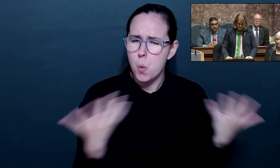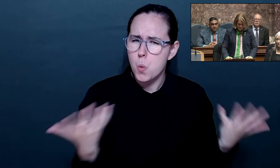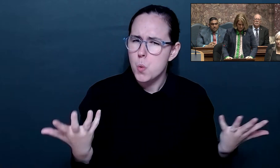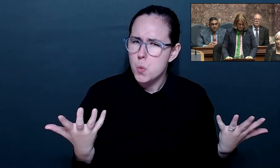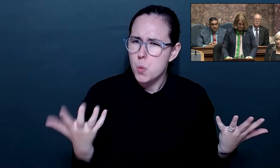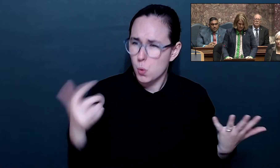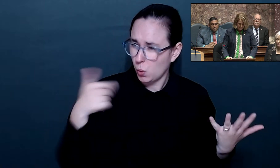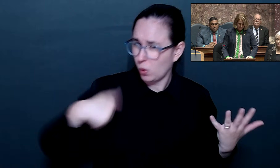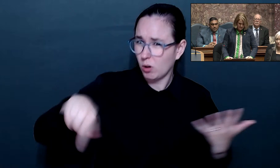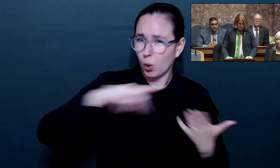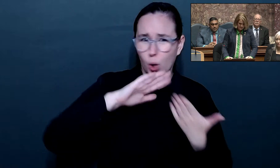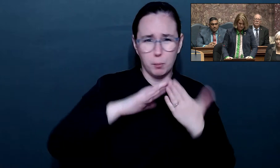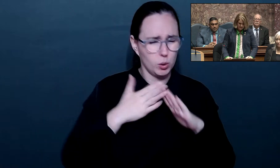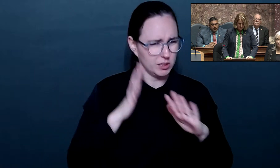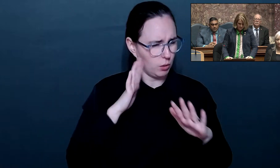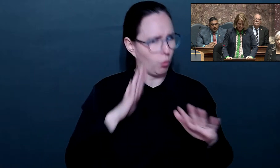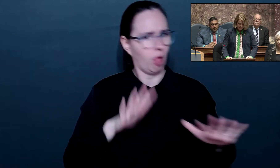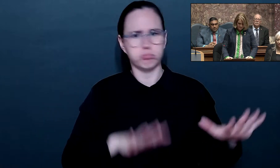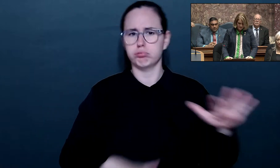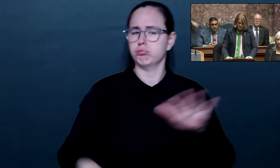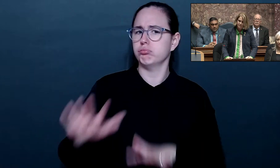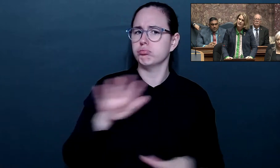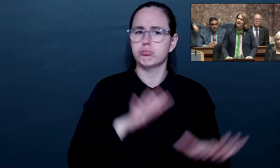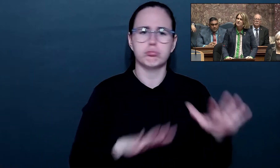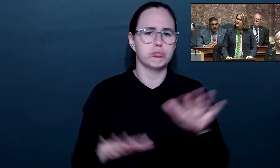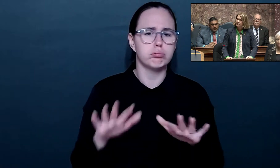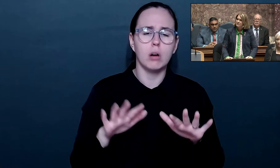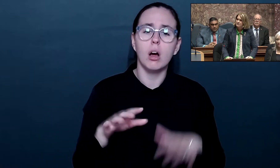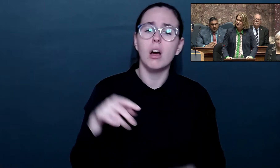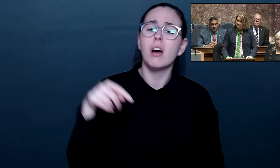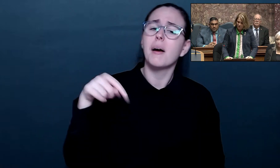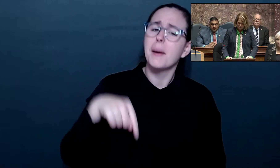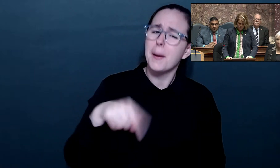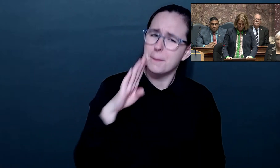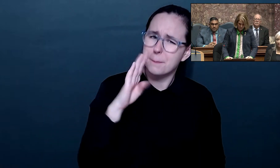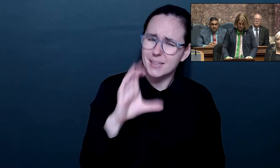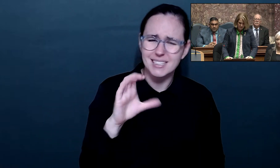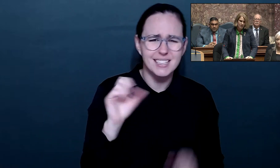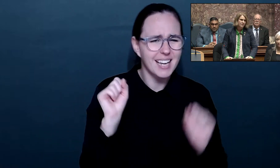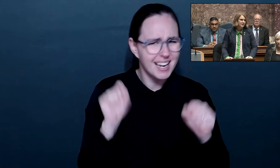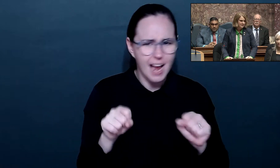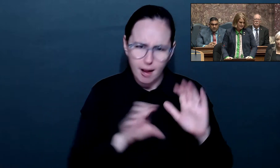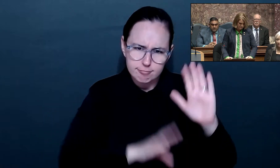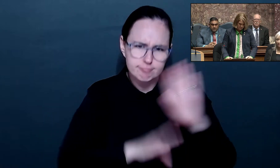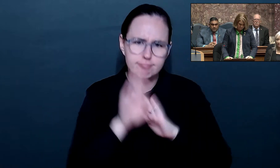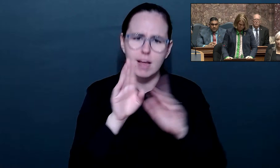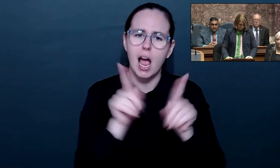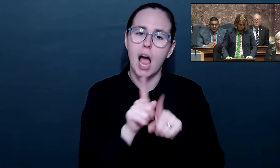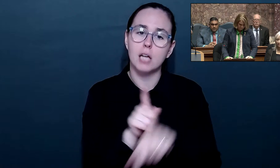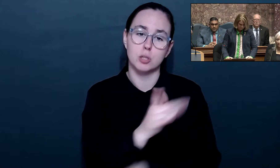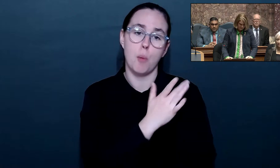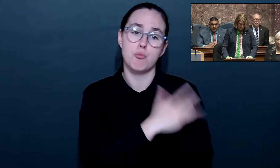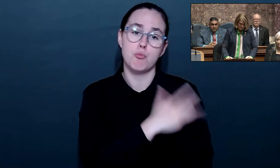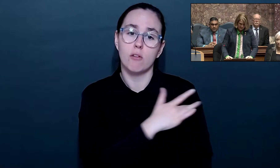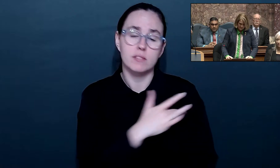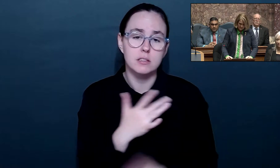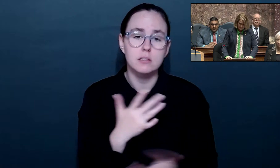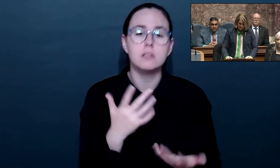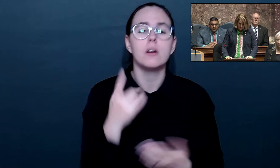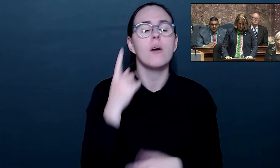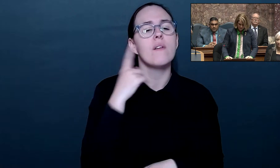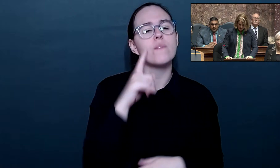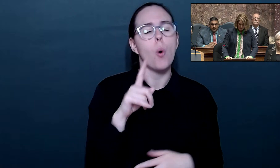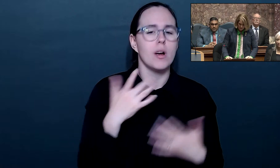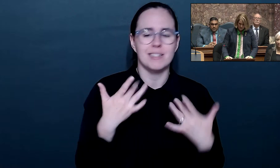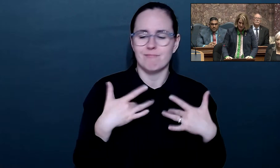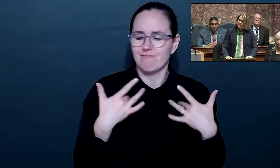where sensory-friendly spaces, flexible systems, and genuine respect are the norm, not the exception. So today, let's commit